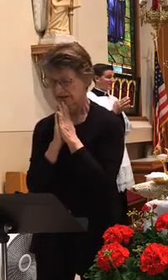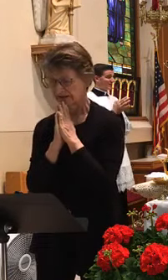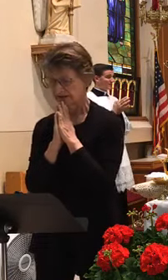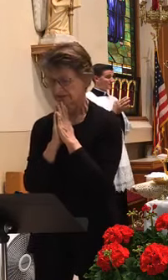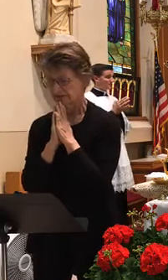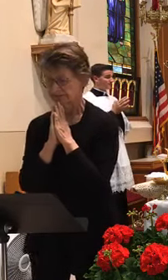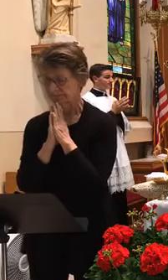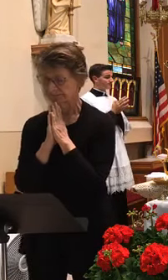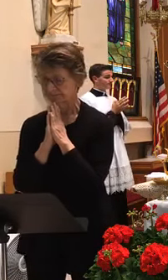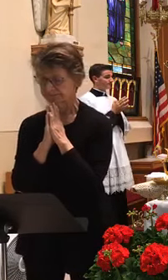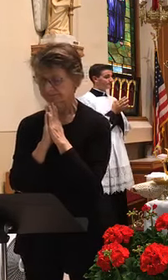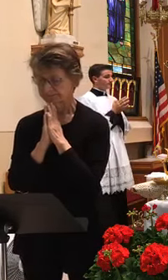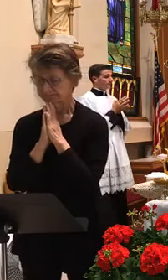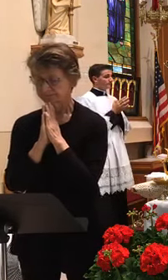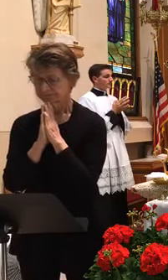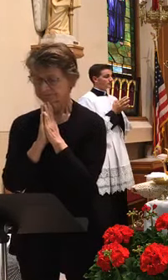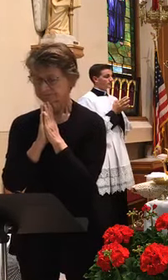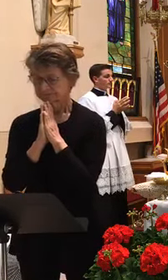Amen.